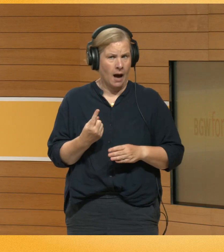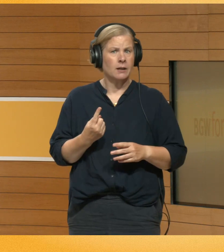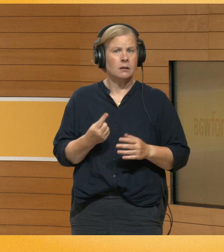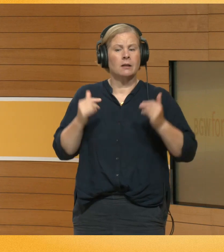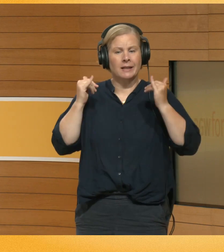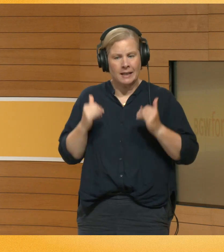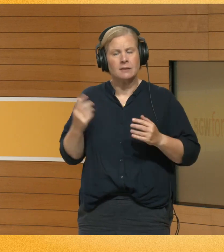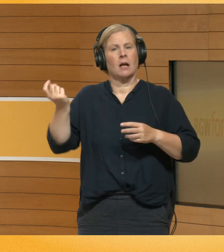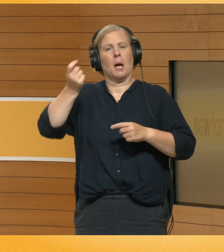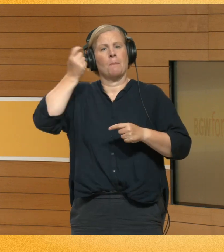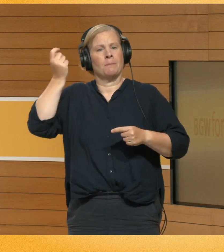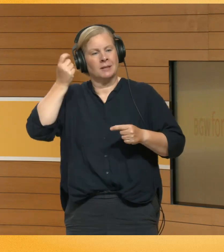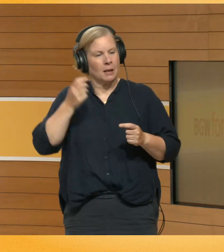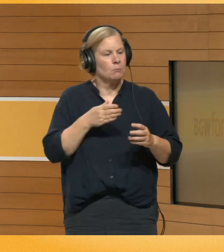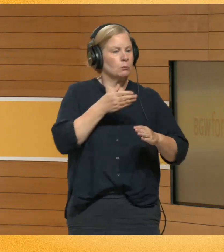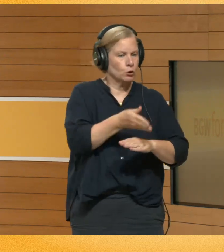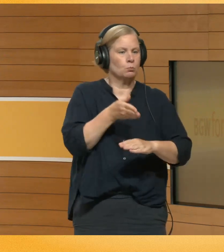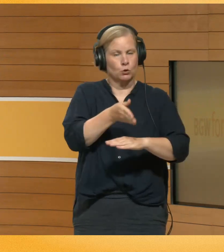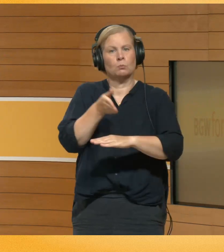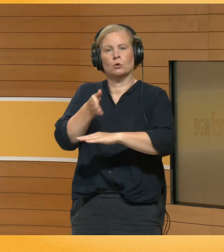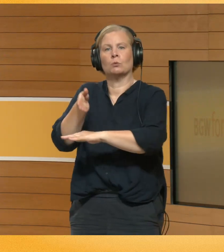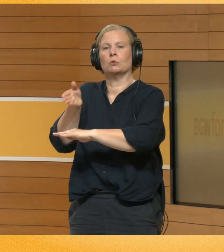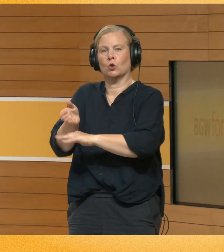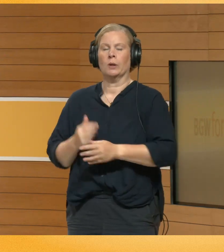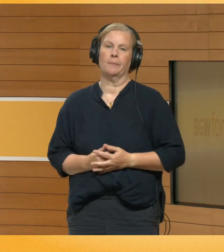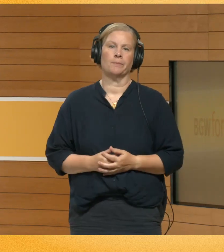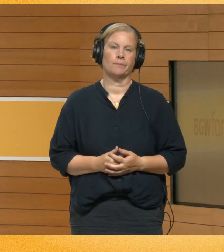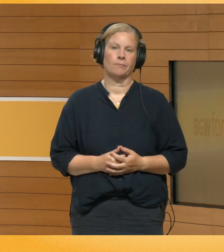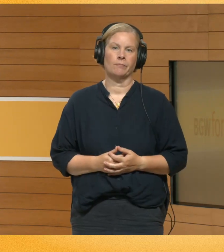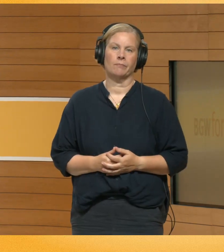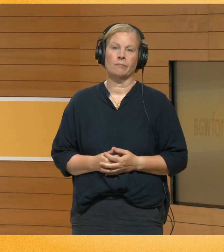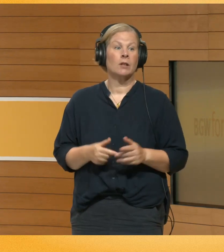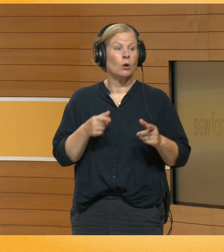1.5 years, we are in the different